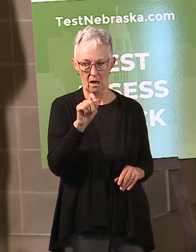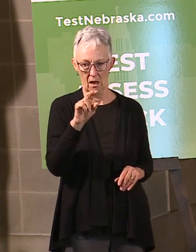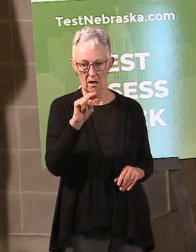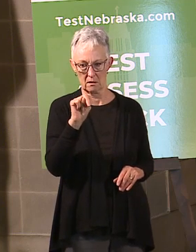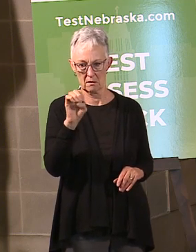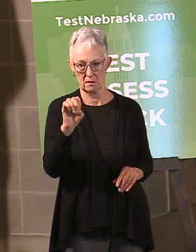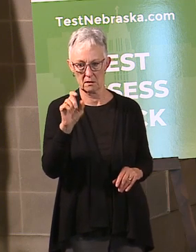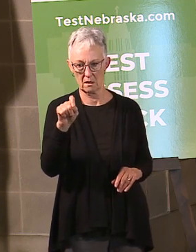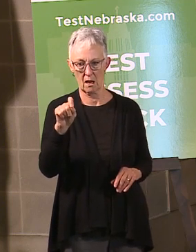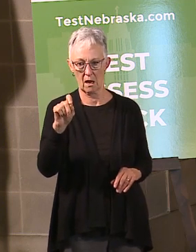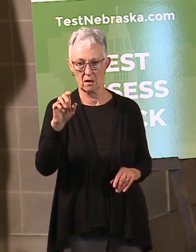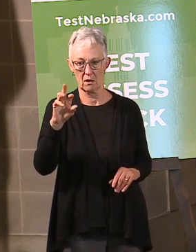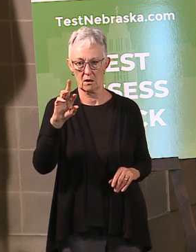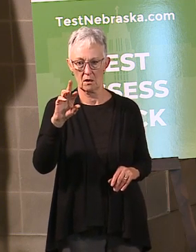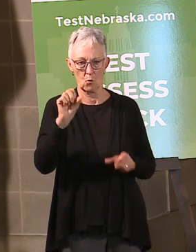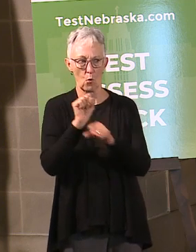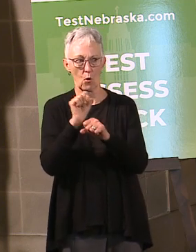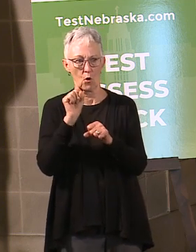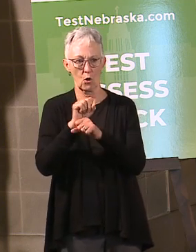ndol.uiworkrefusal@nebraska.gov.